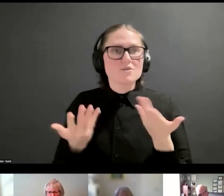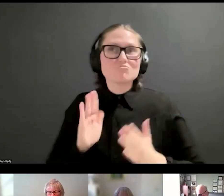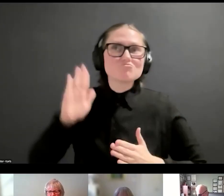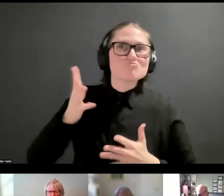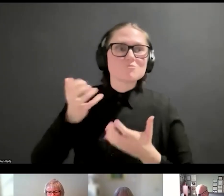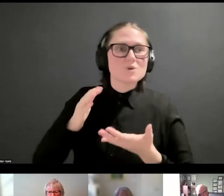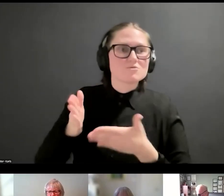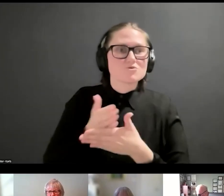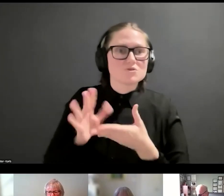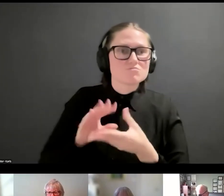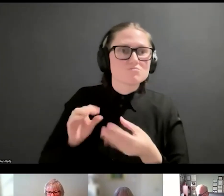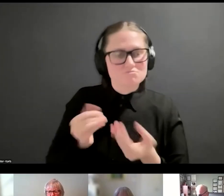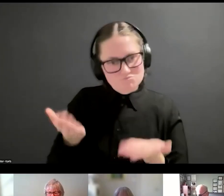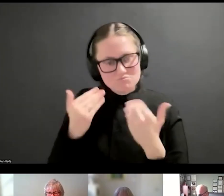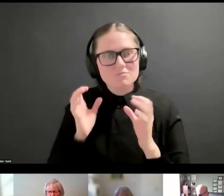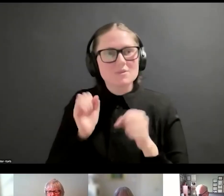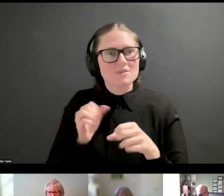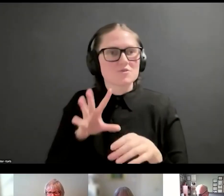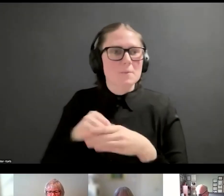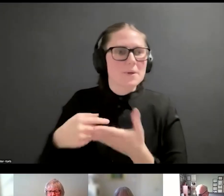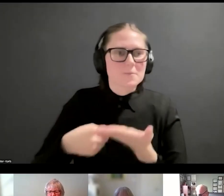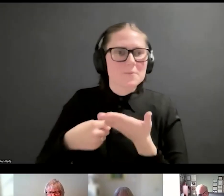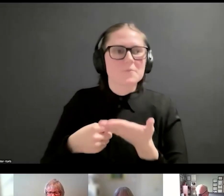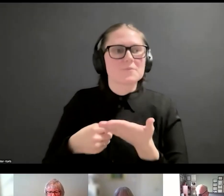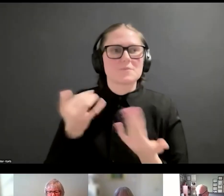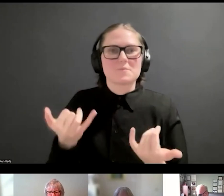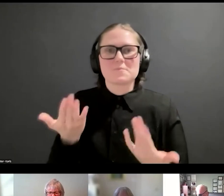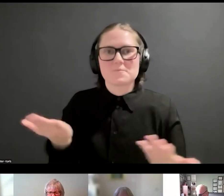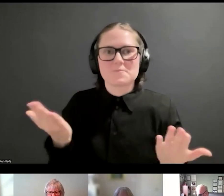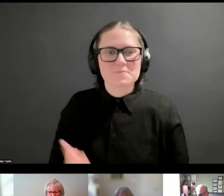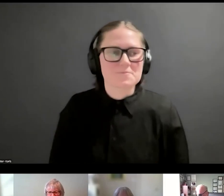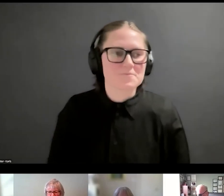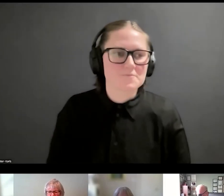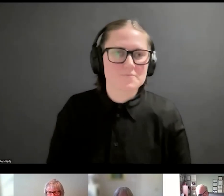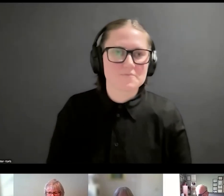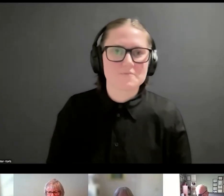a little bit, feel free to jump into the presentation now.